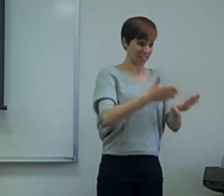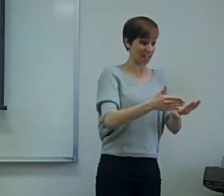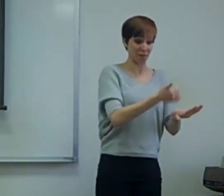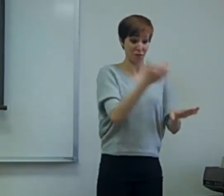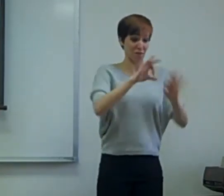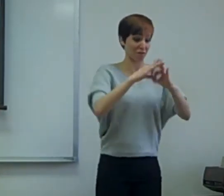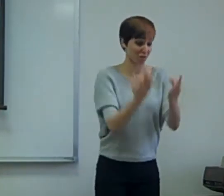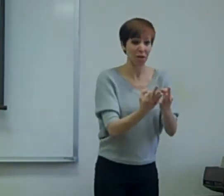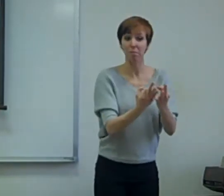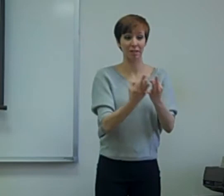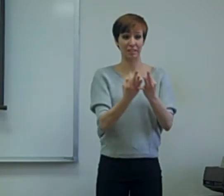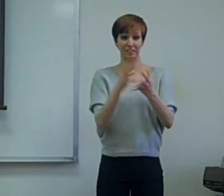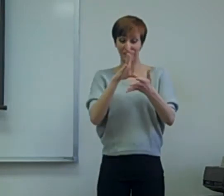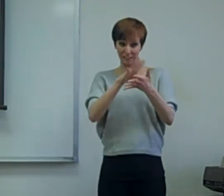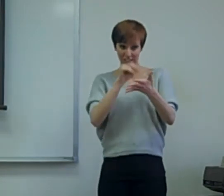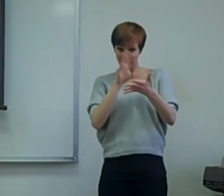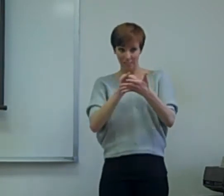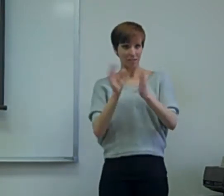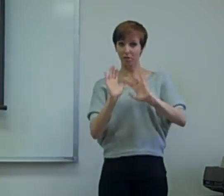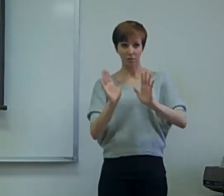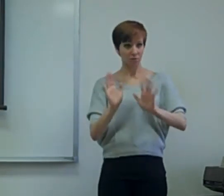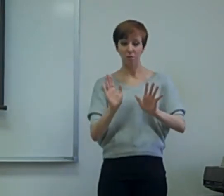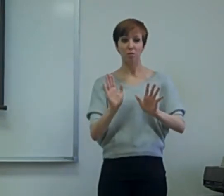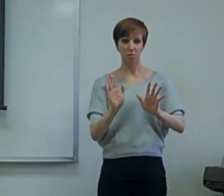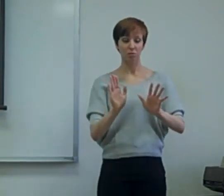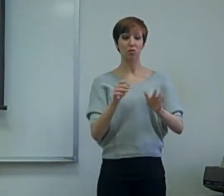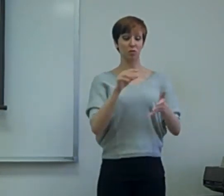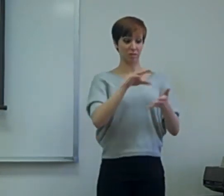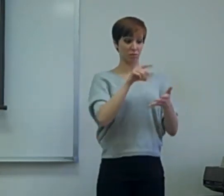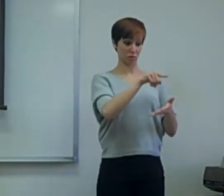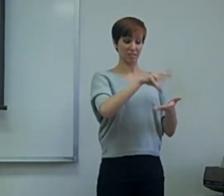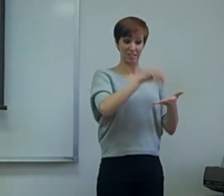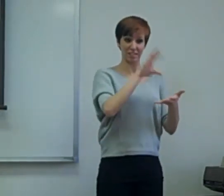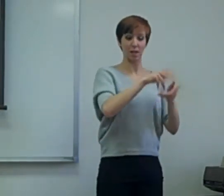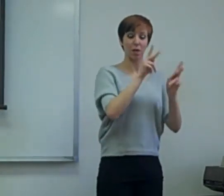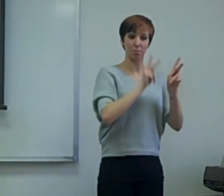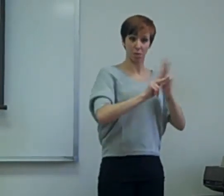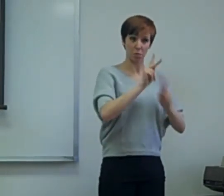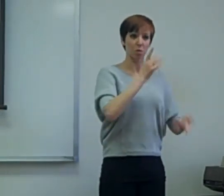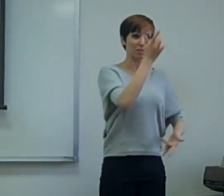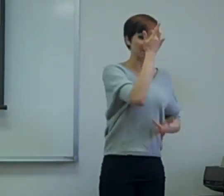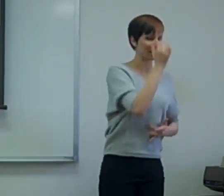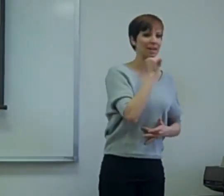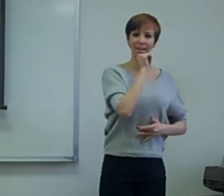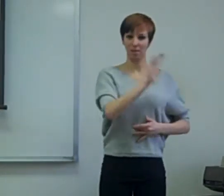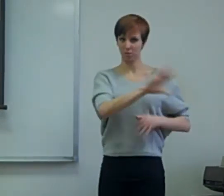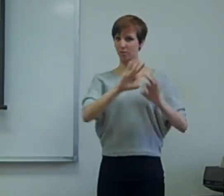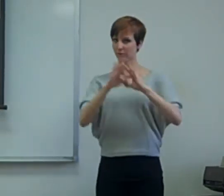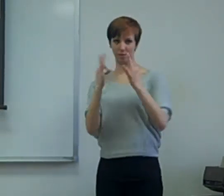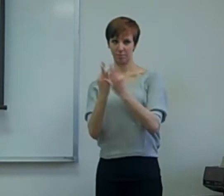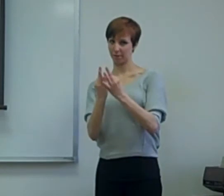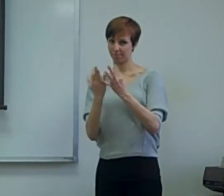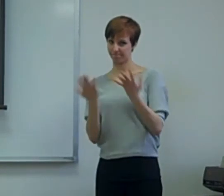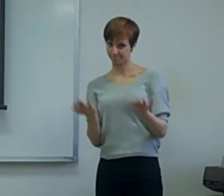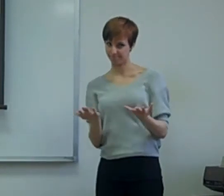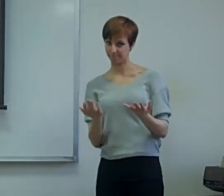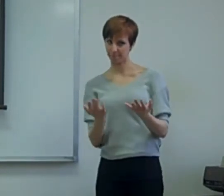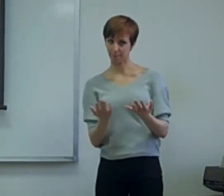people who actually had the diagnosis of a terminal disease. And people thought, well, if that's how they must be